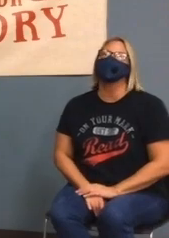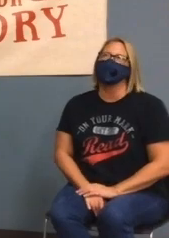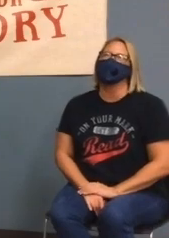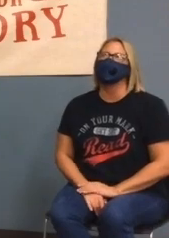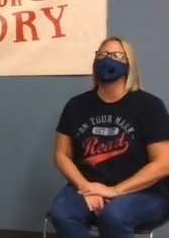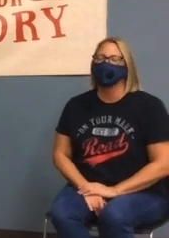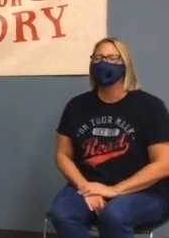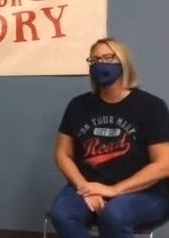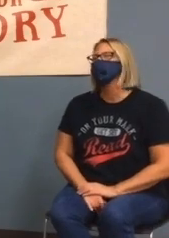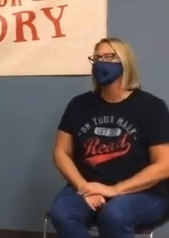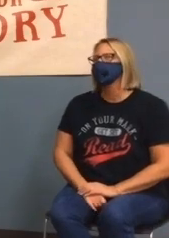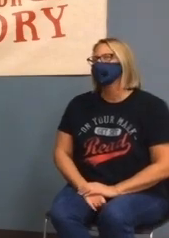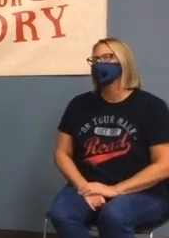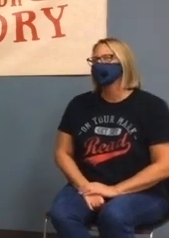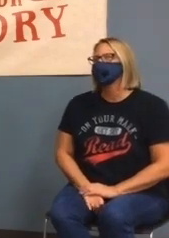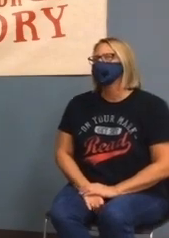Maybe some of them.